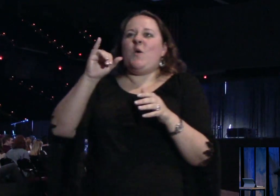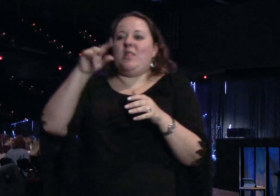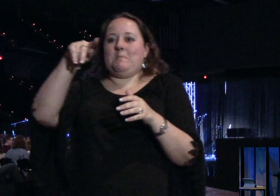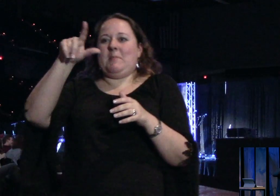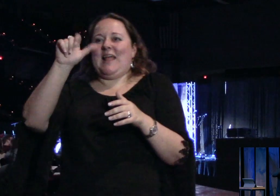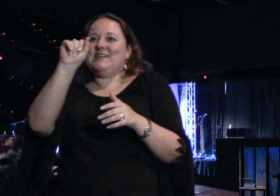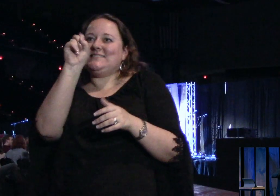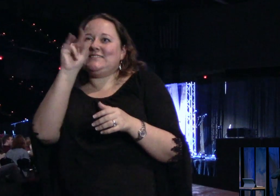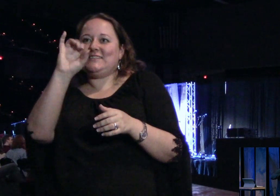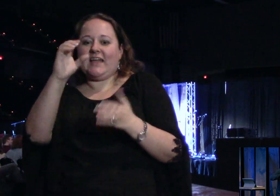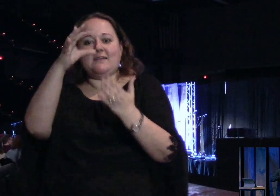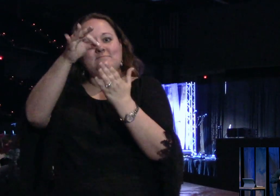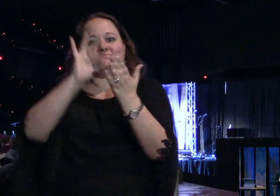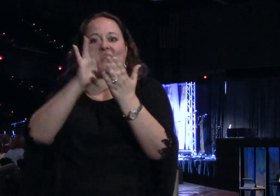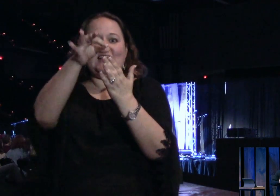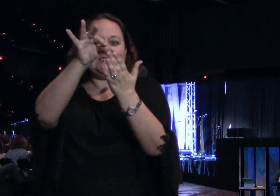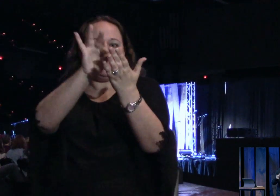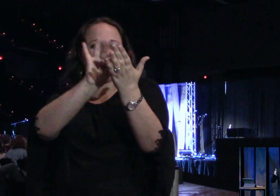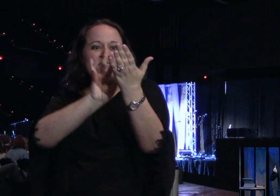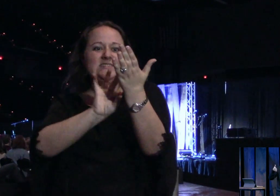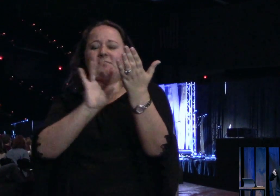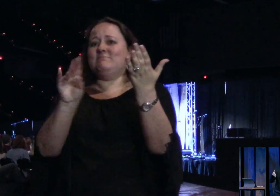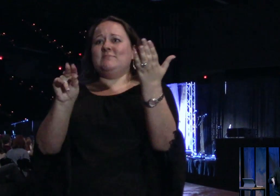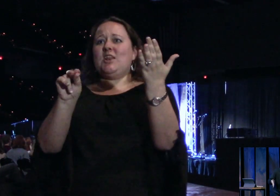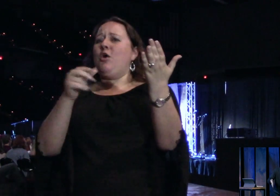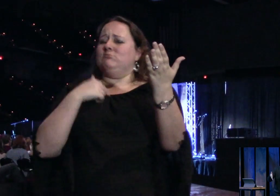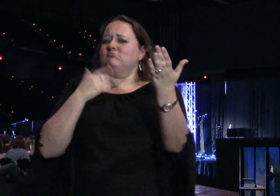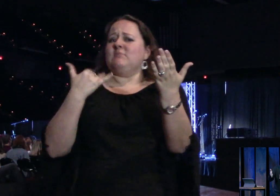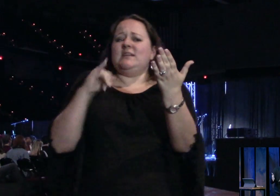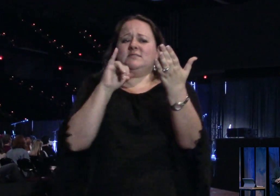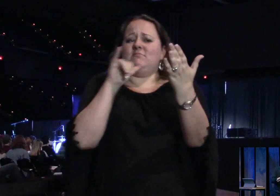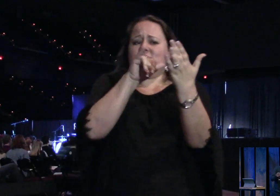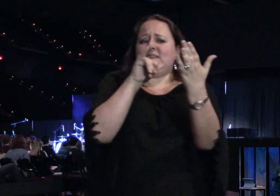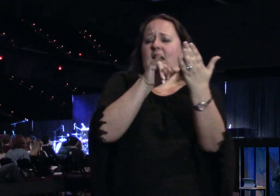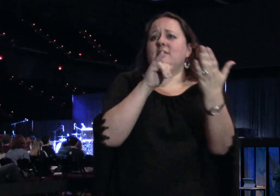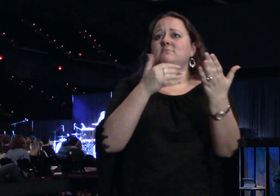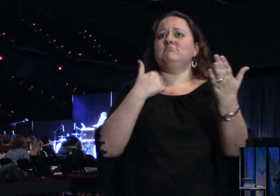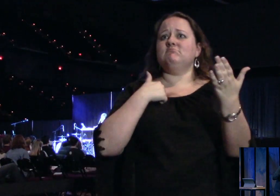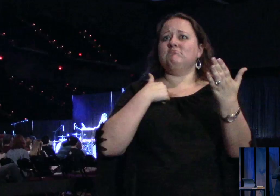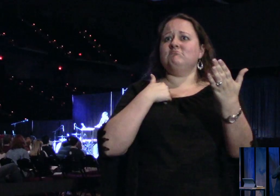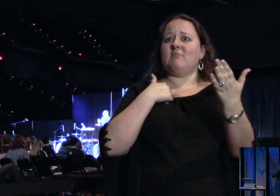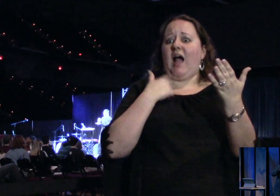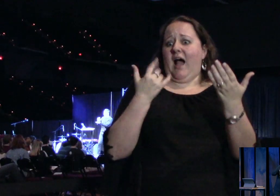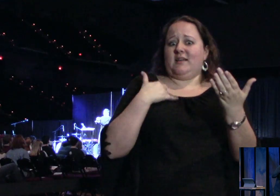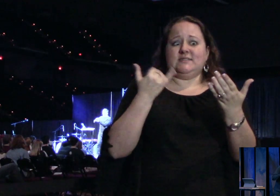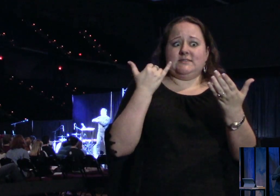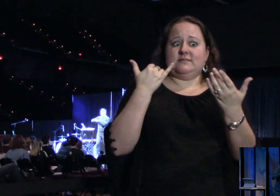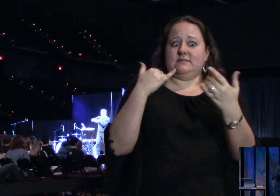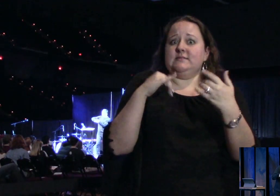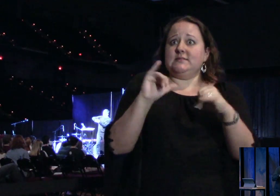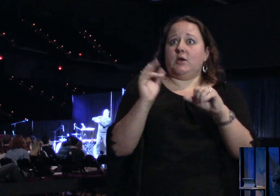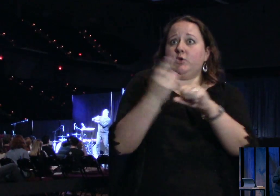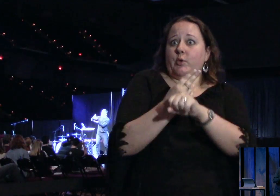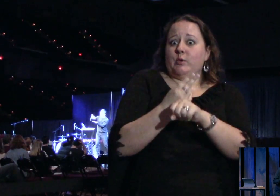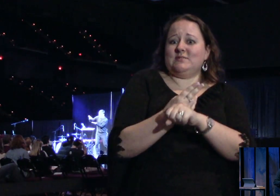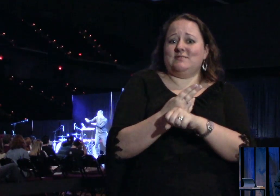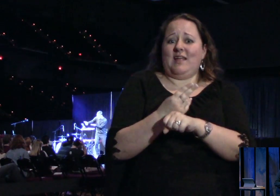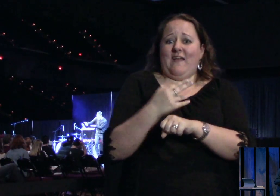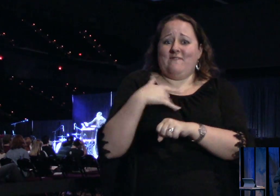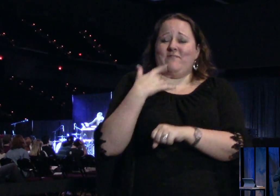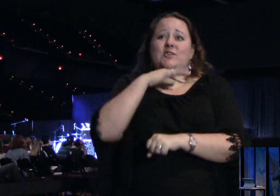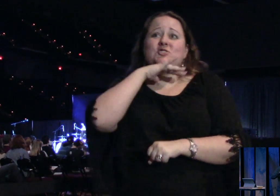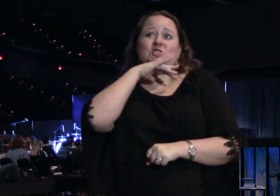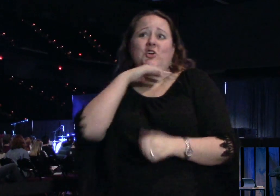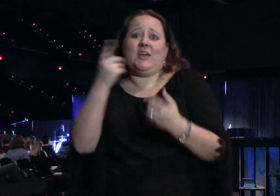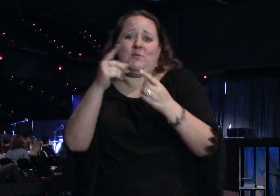hesitated to peel off that plastic. You know, you wanted to keep it on, just that you're like, man, it works. It still reads my touch through the